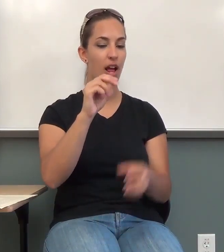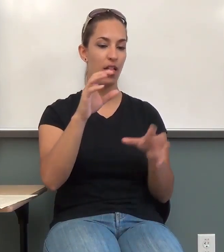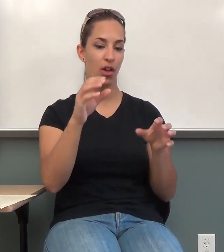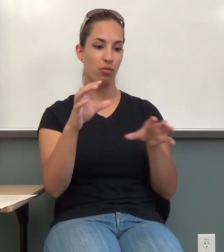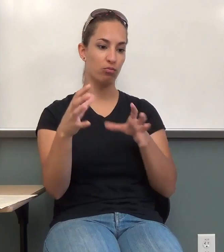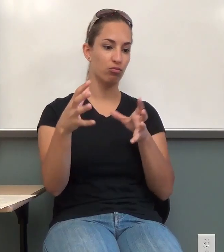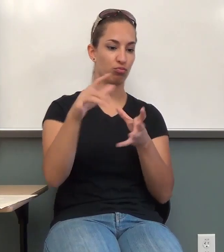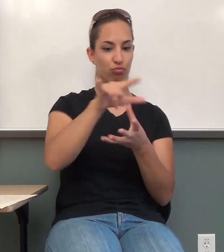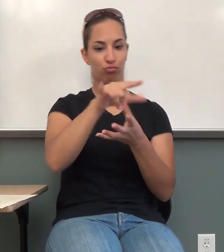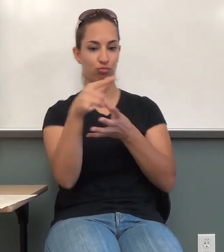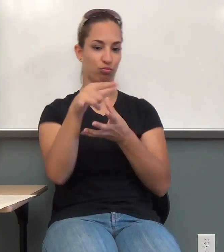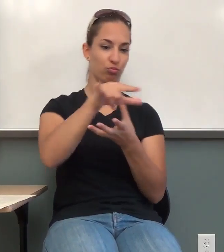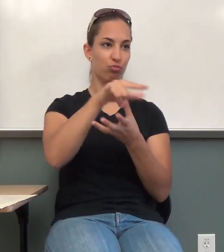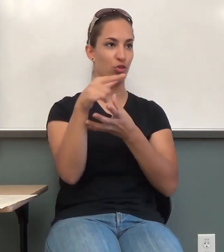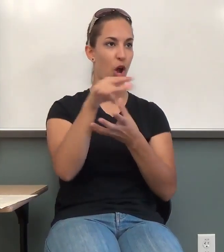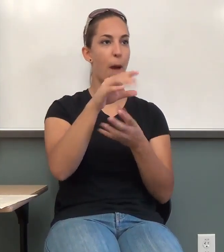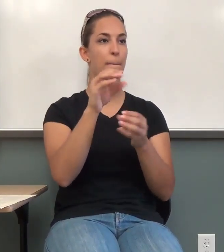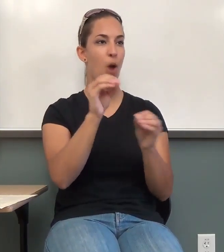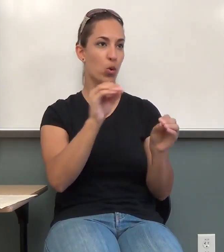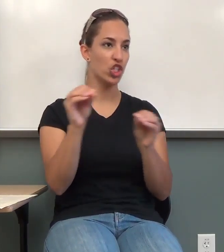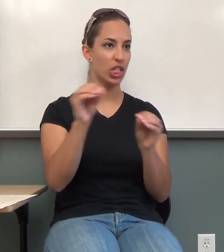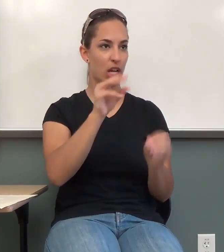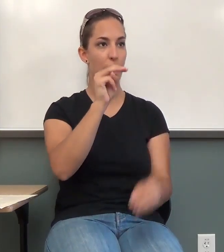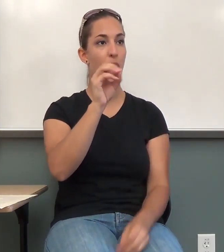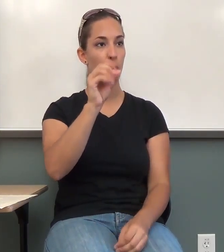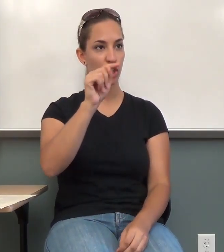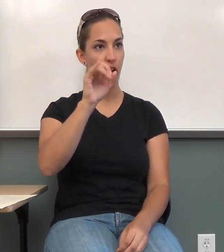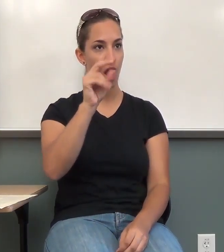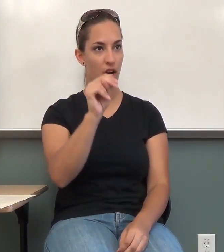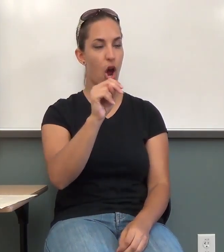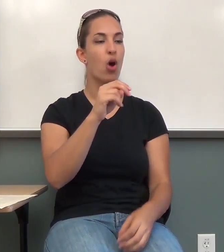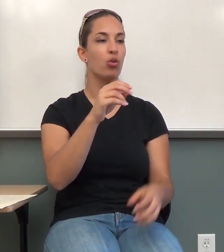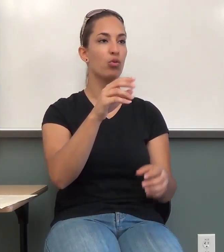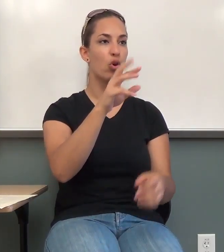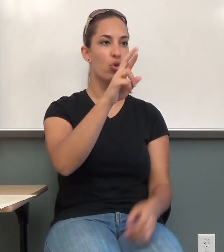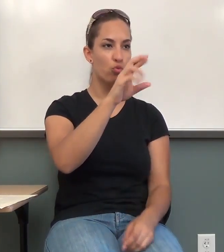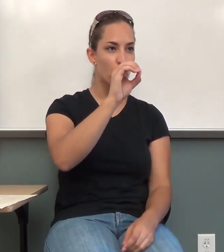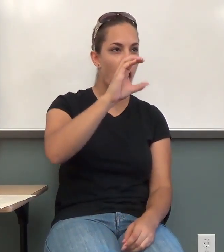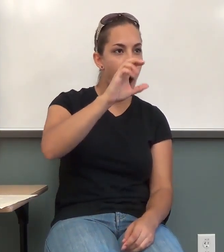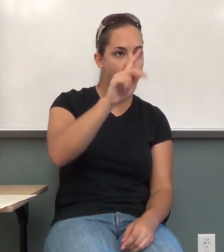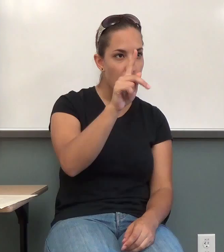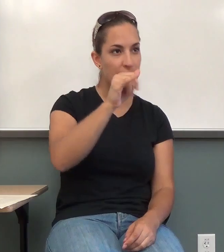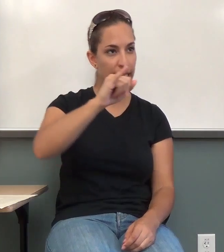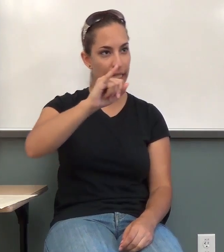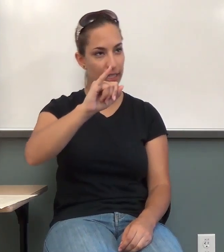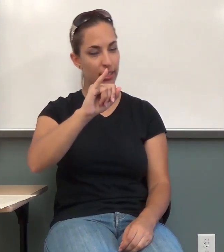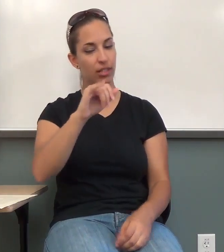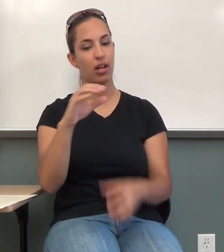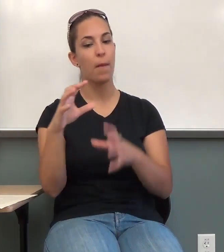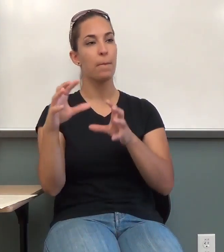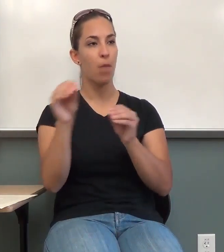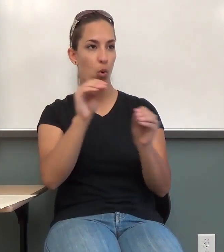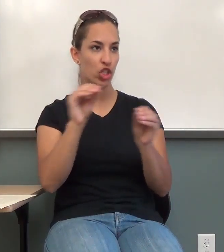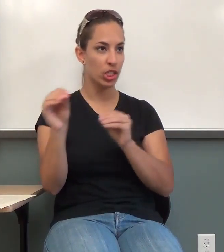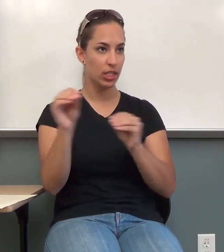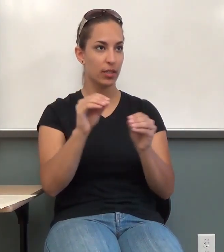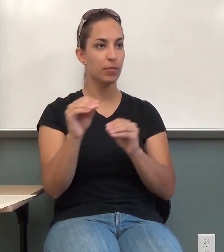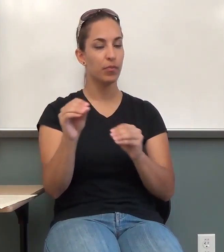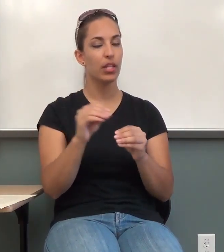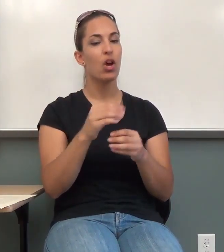my complete subject? Rocking motion. Rocking motion. Nice. And what part of speech is the